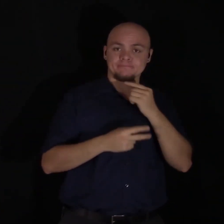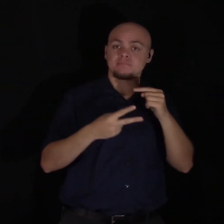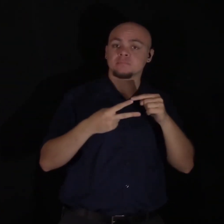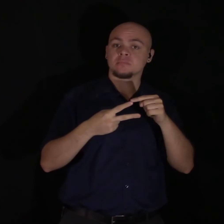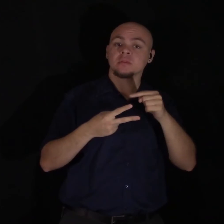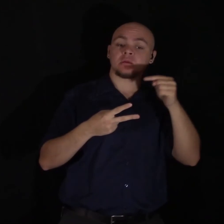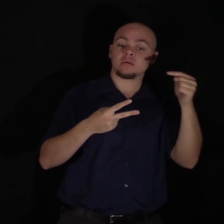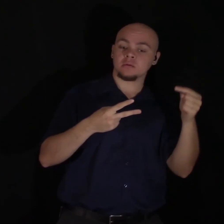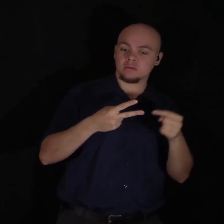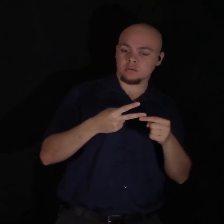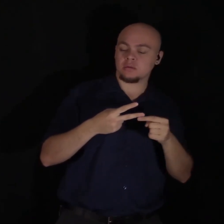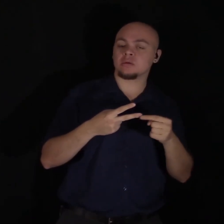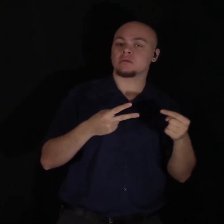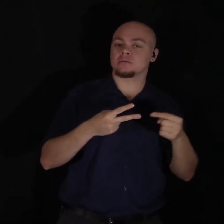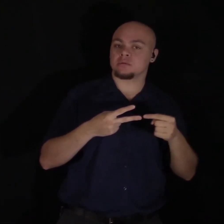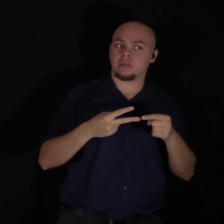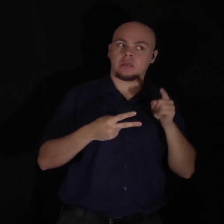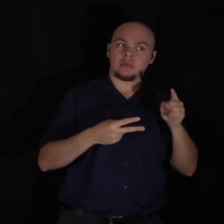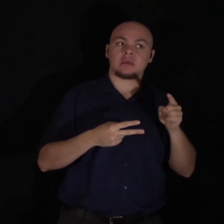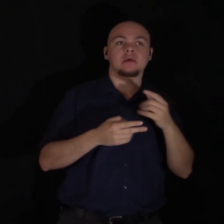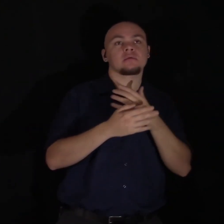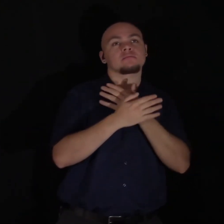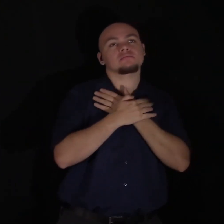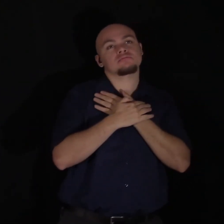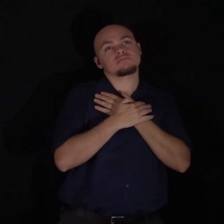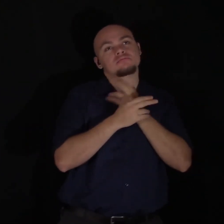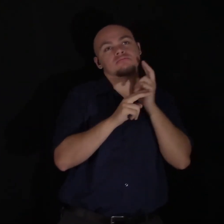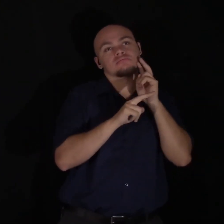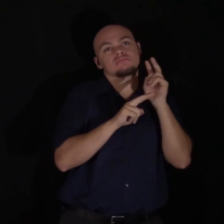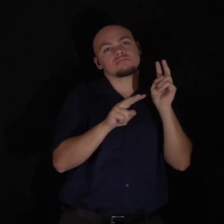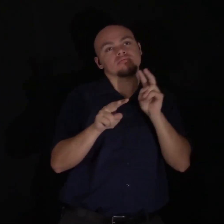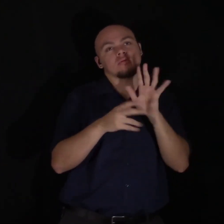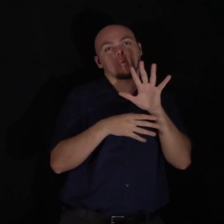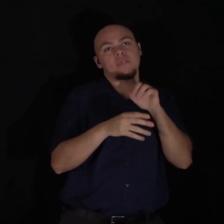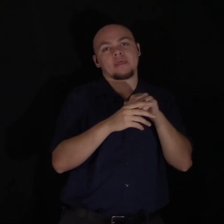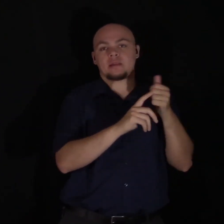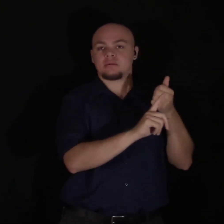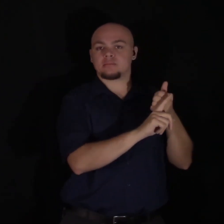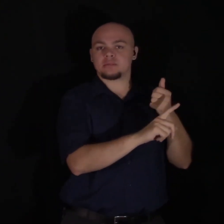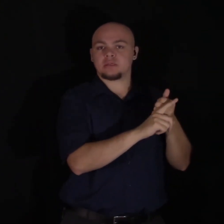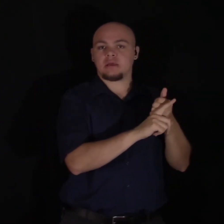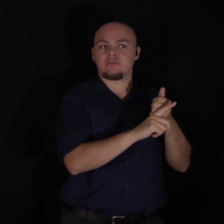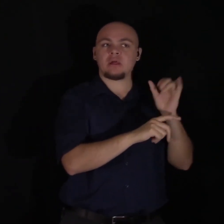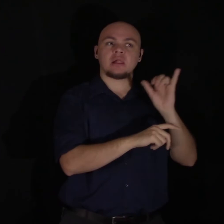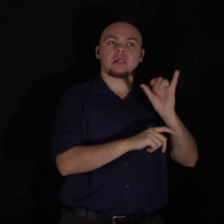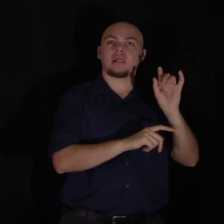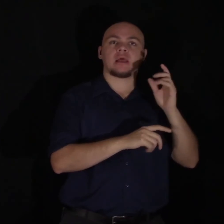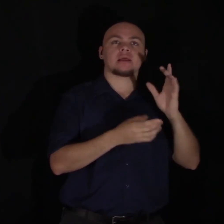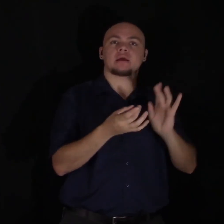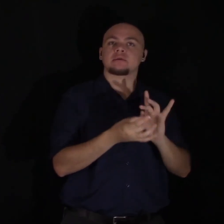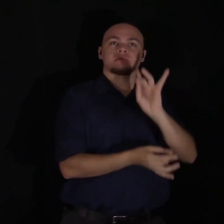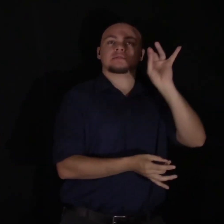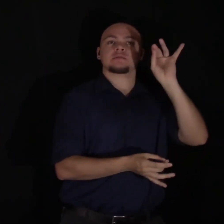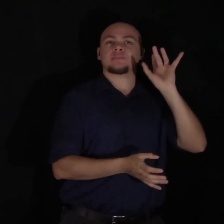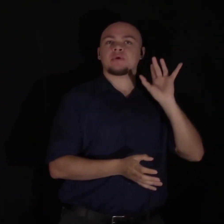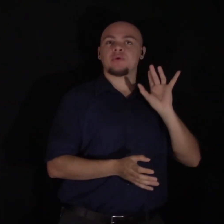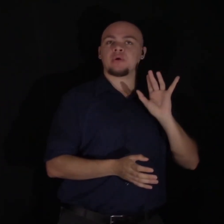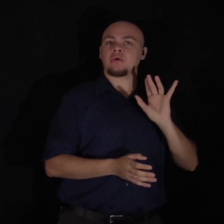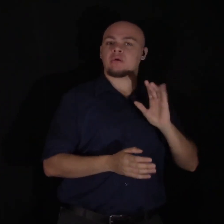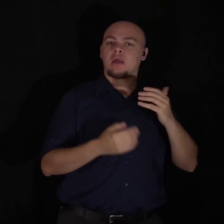yet when he has retired into himself, he will be like a celestial spirit that has a halo around